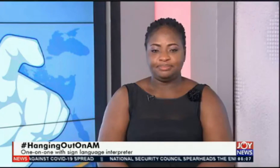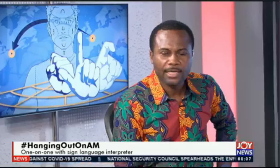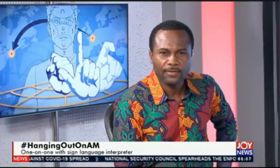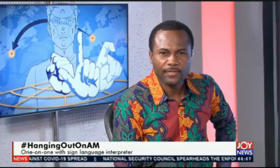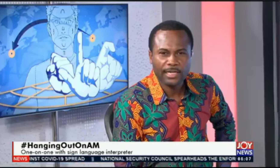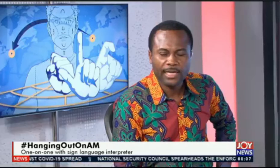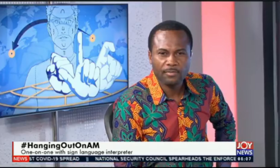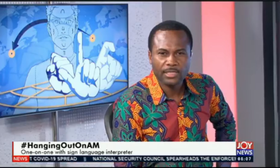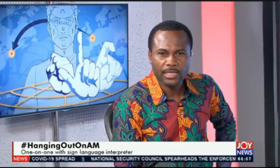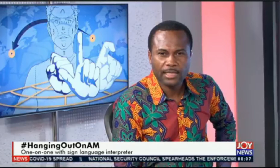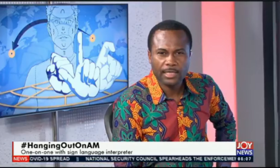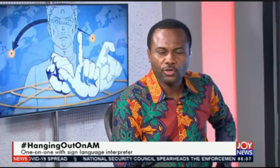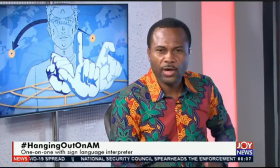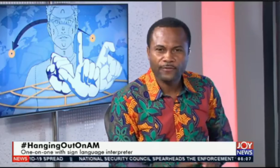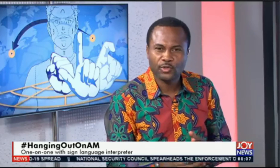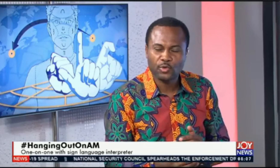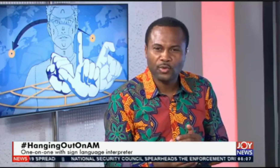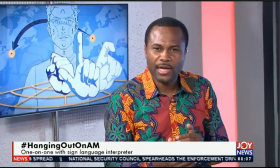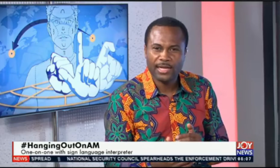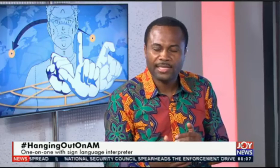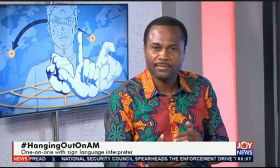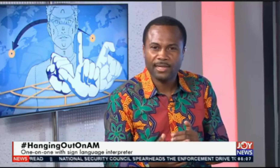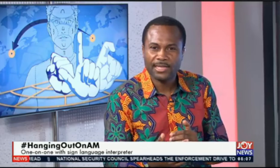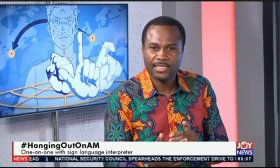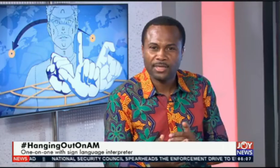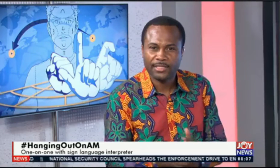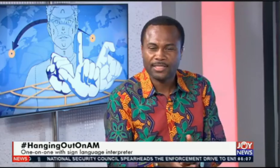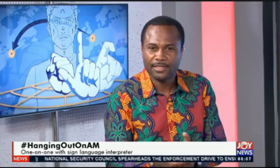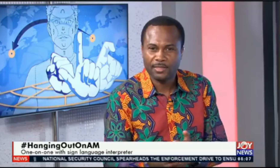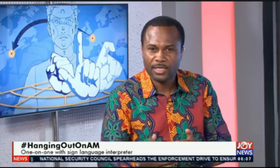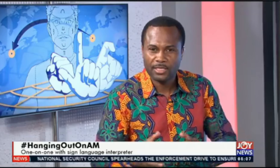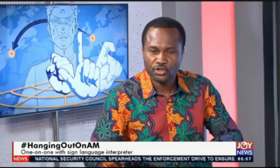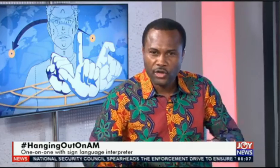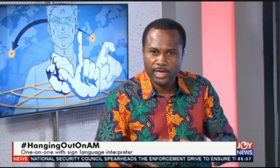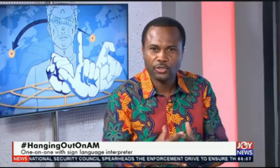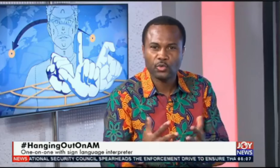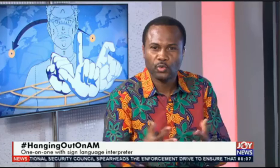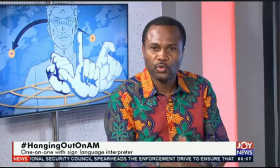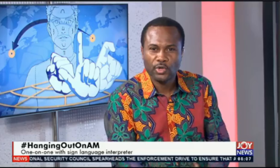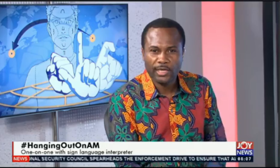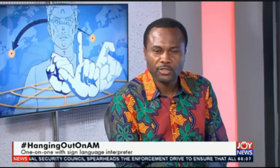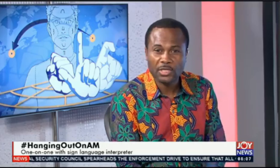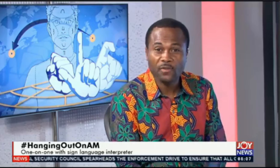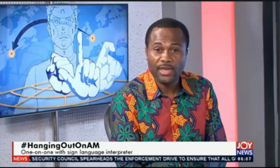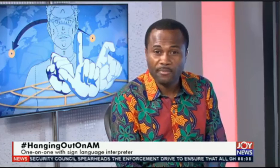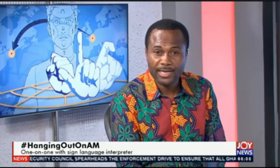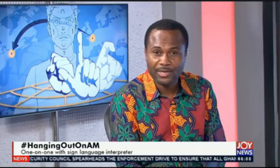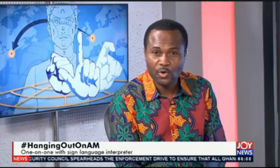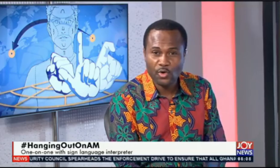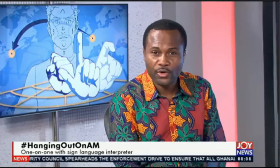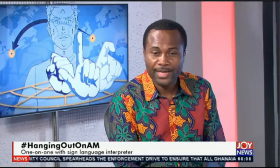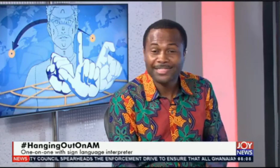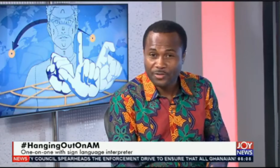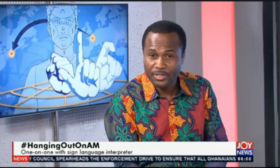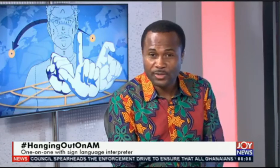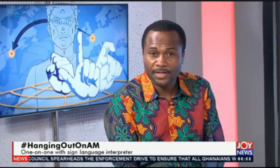So at the end of the day, it means that you have to assimilate, immediately try to get yourself embedded